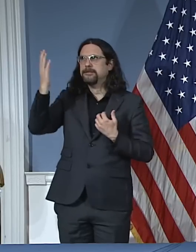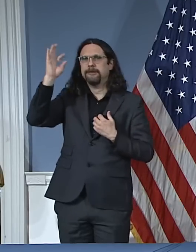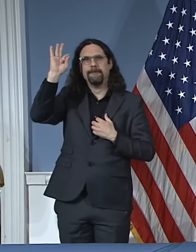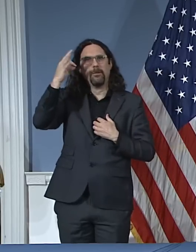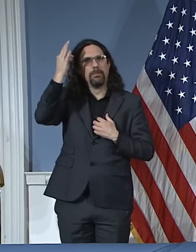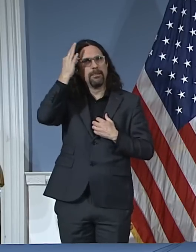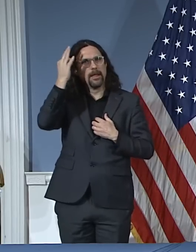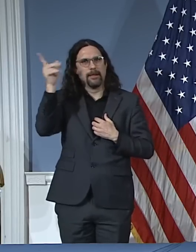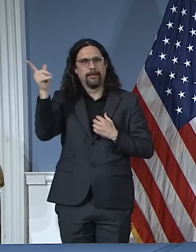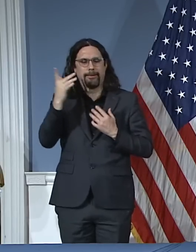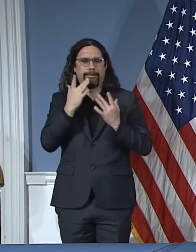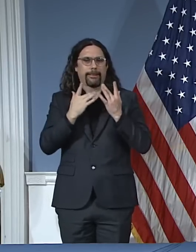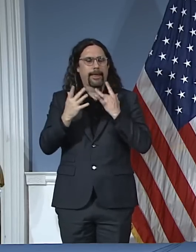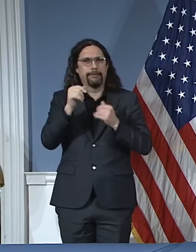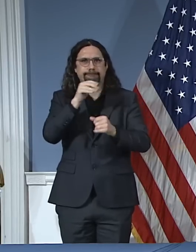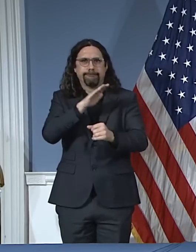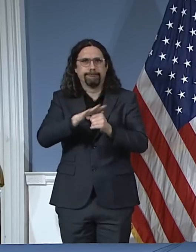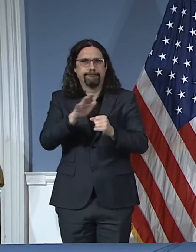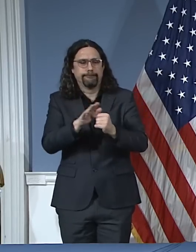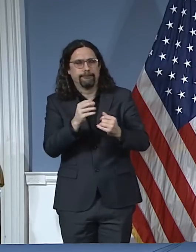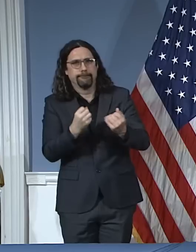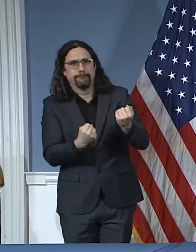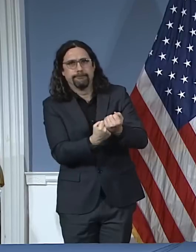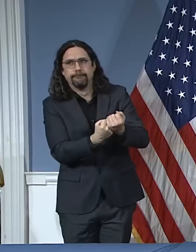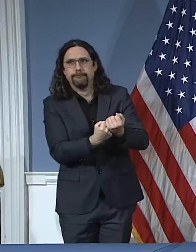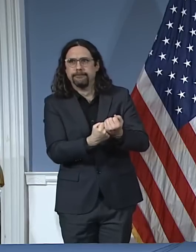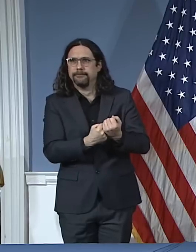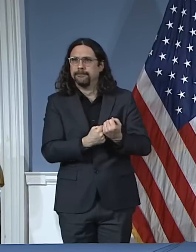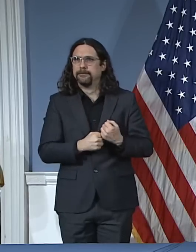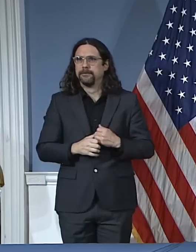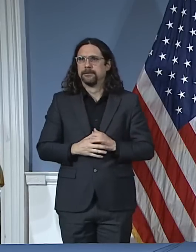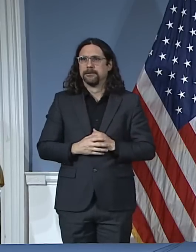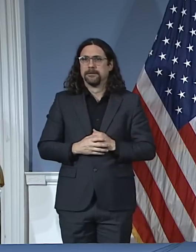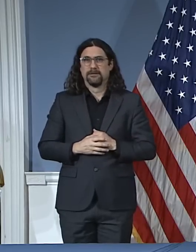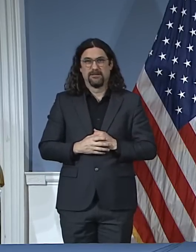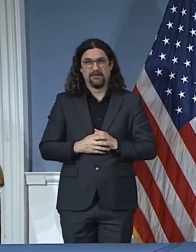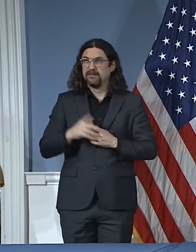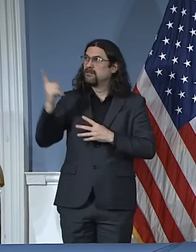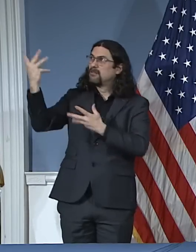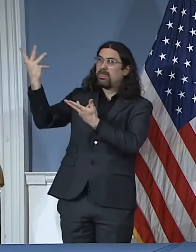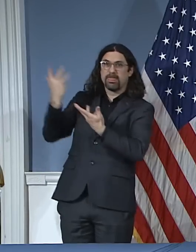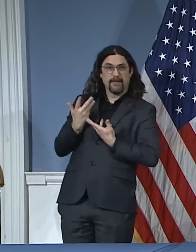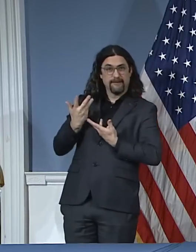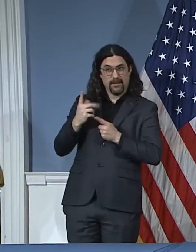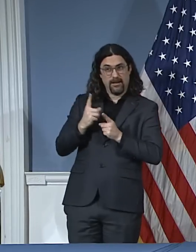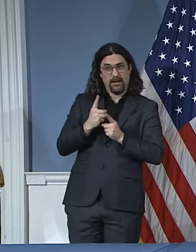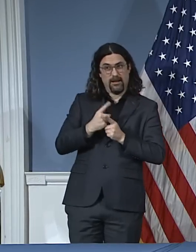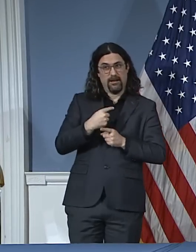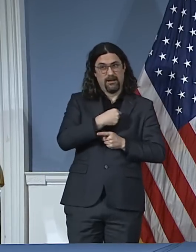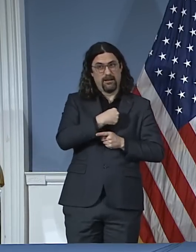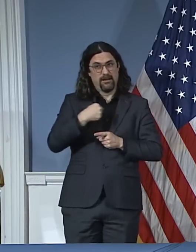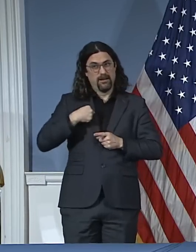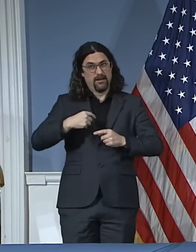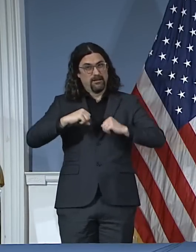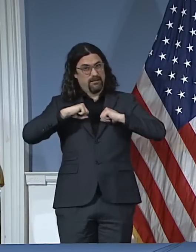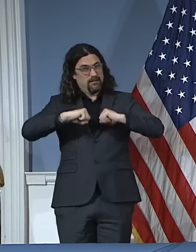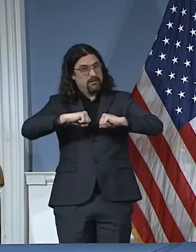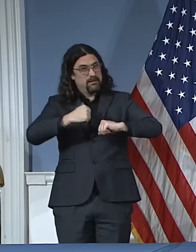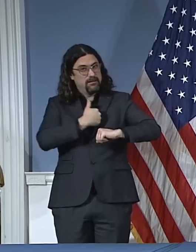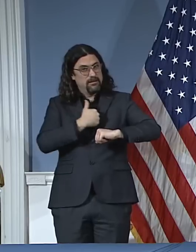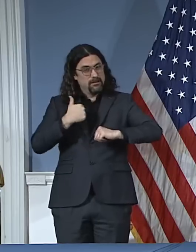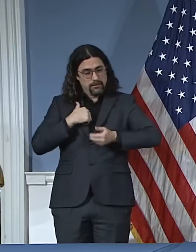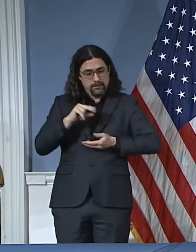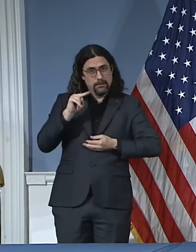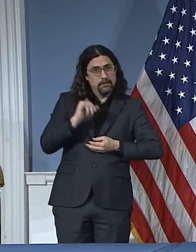left to fend for ourselves in New York City and New York State, well, I can at least say there are no people on earth who are